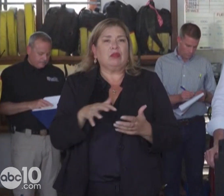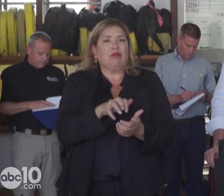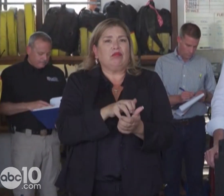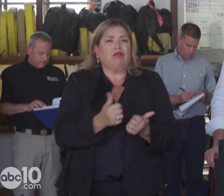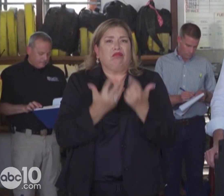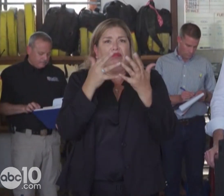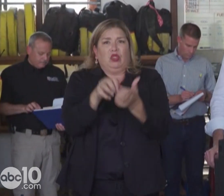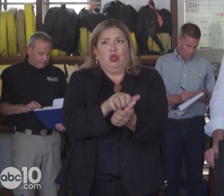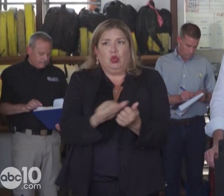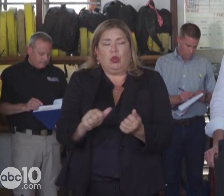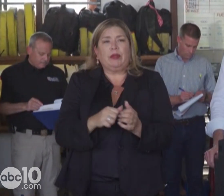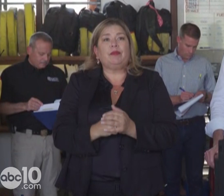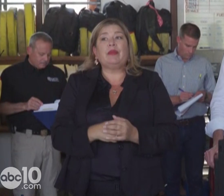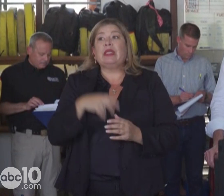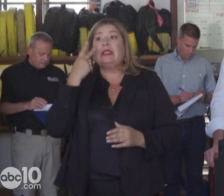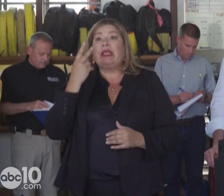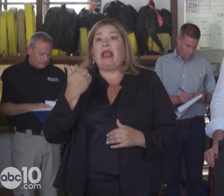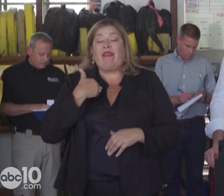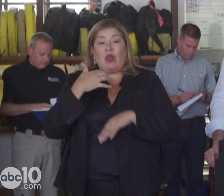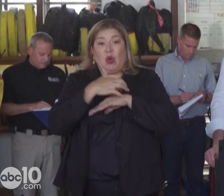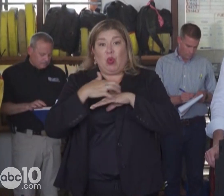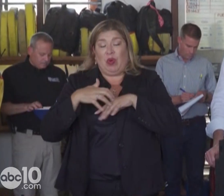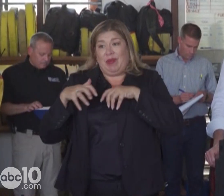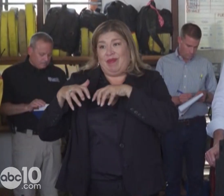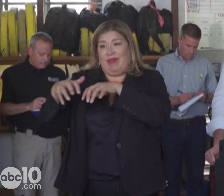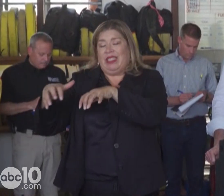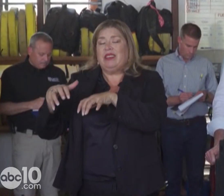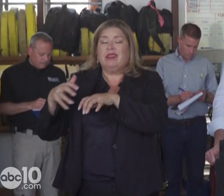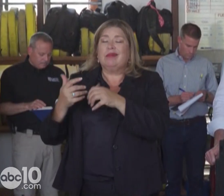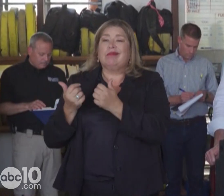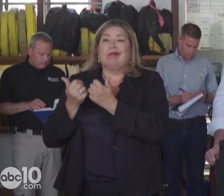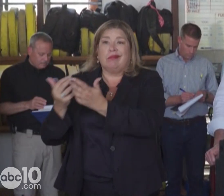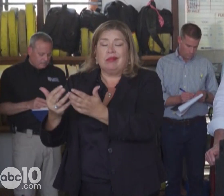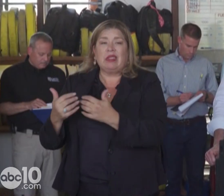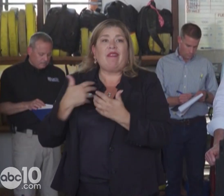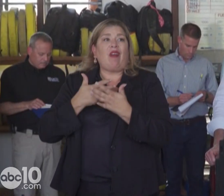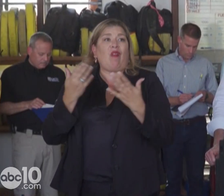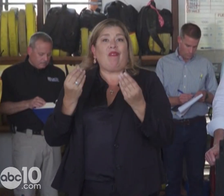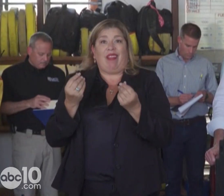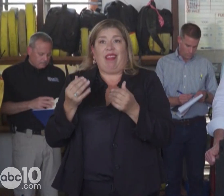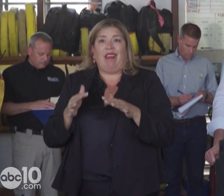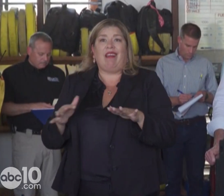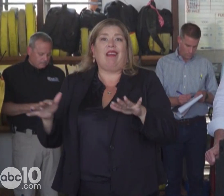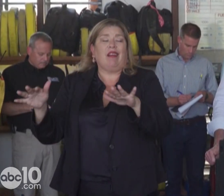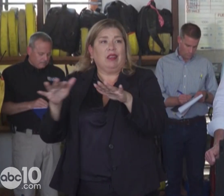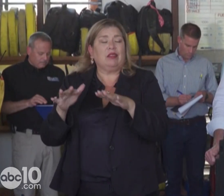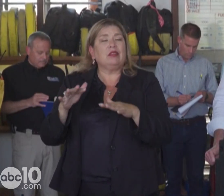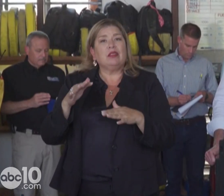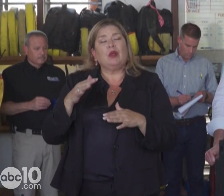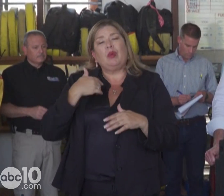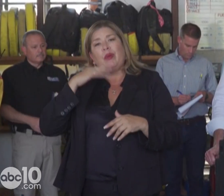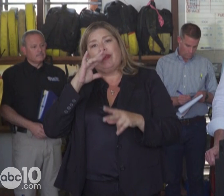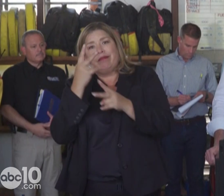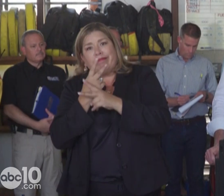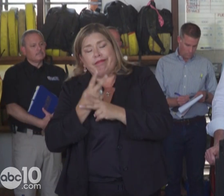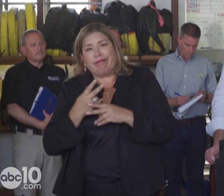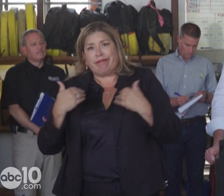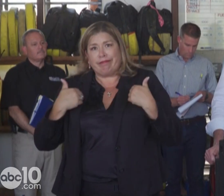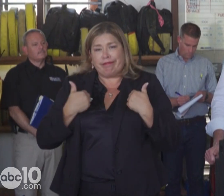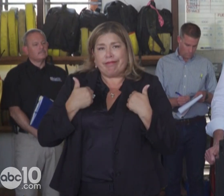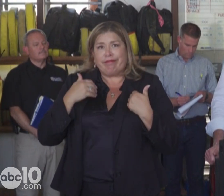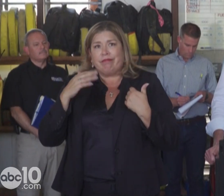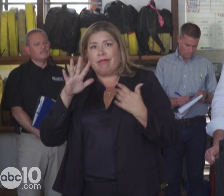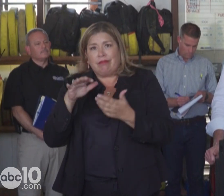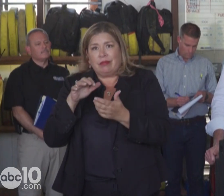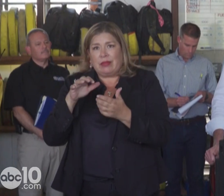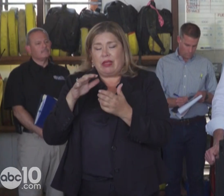destroyed. You see vineyards that have been impacted, obviously tremendous amount of land. We'll assess the wildlife damage,